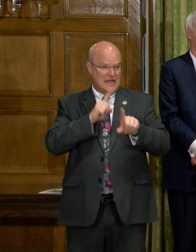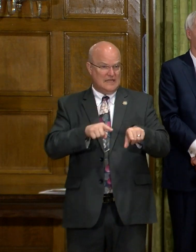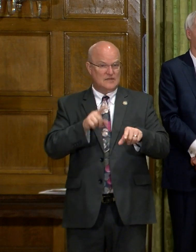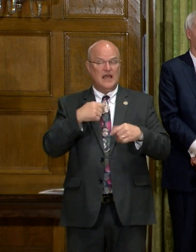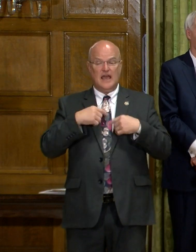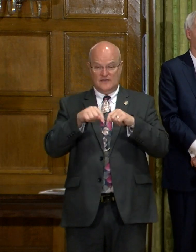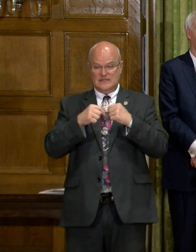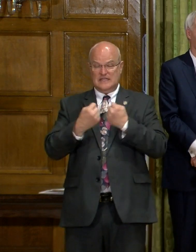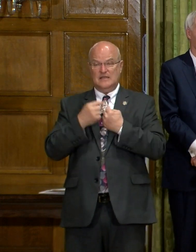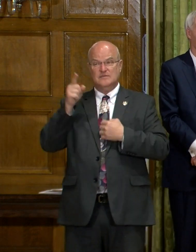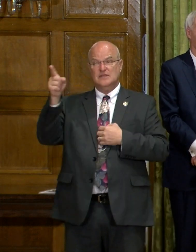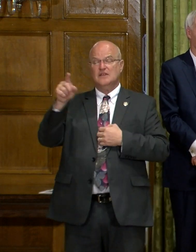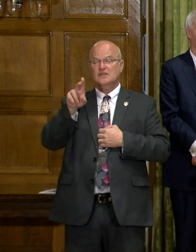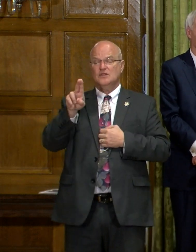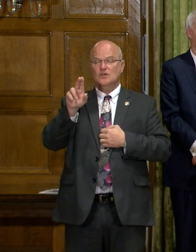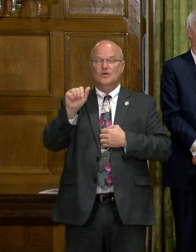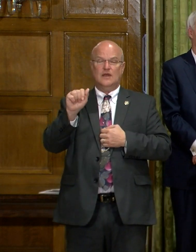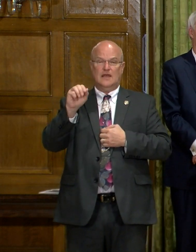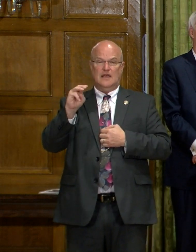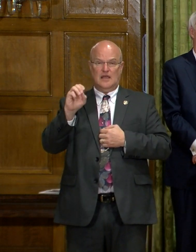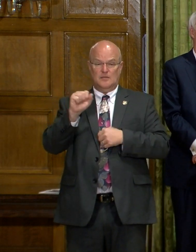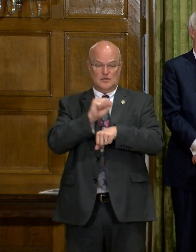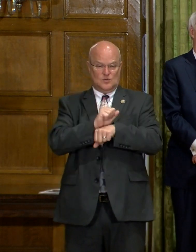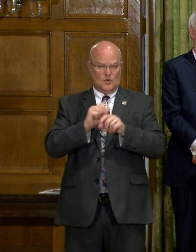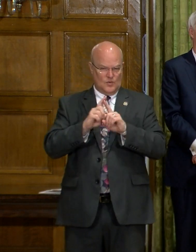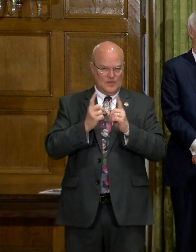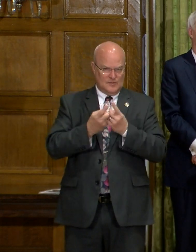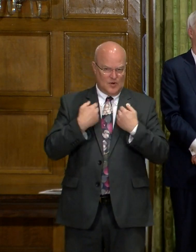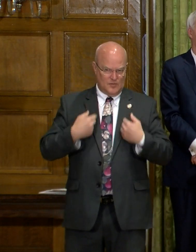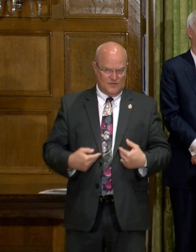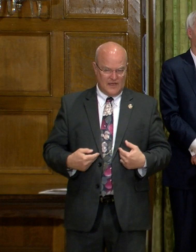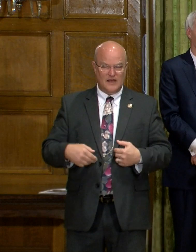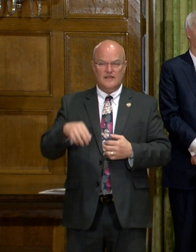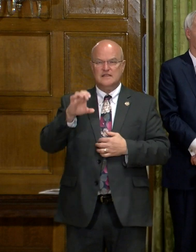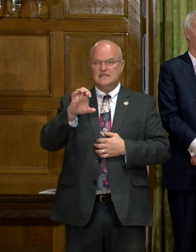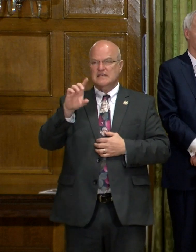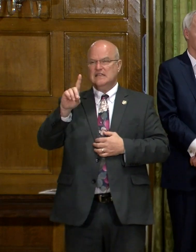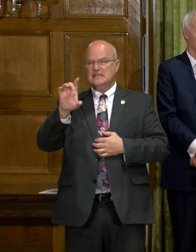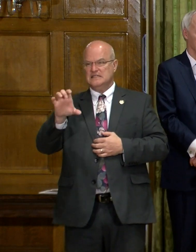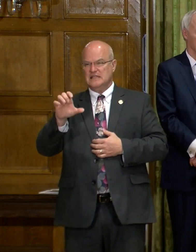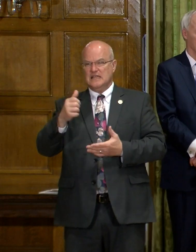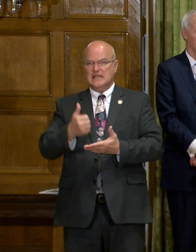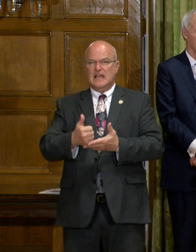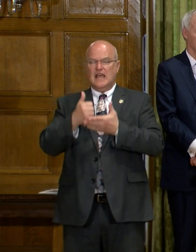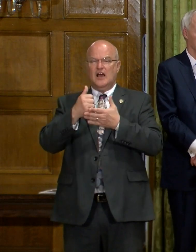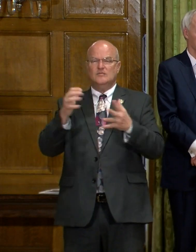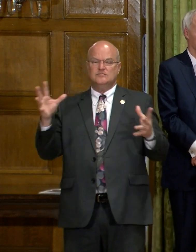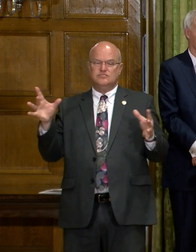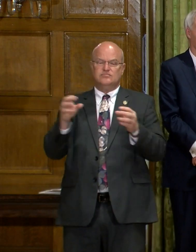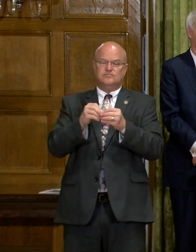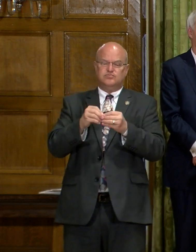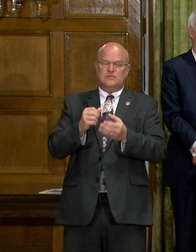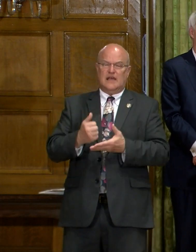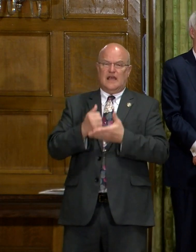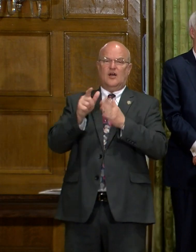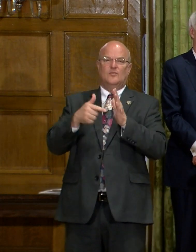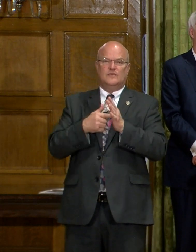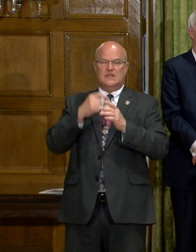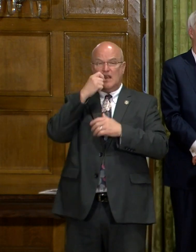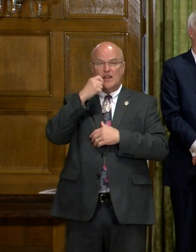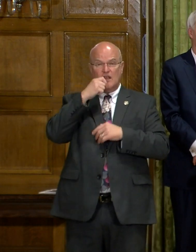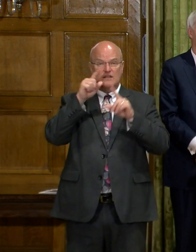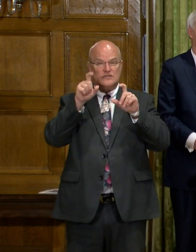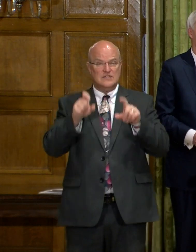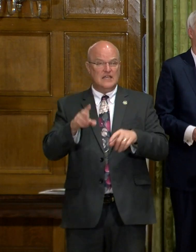them. We have teams at UAMS working with the Department of Health, the CDC, to help to understand how these serologic tests